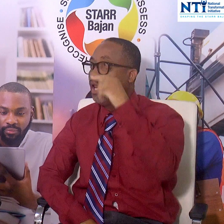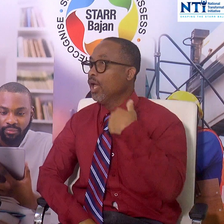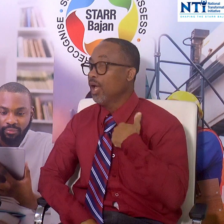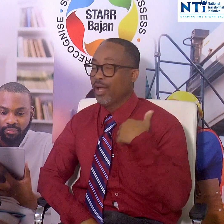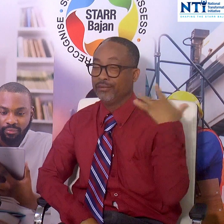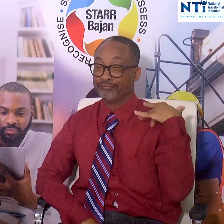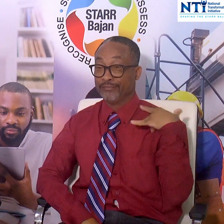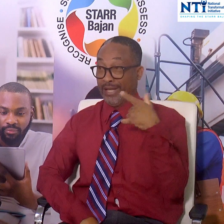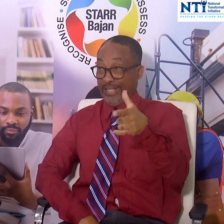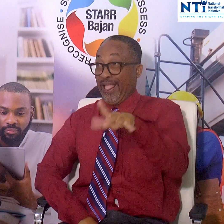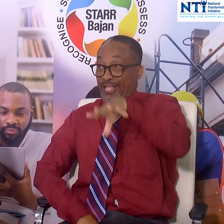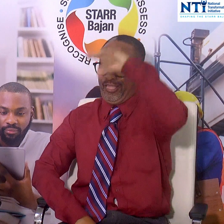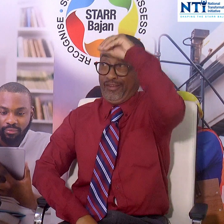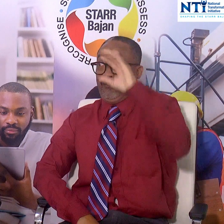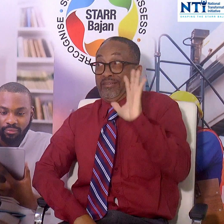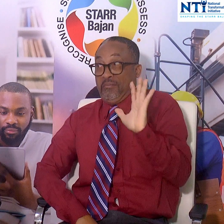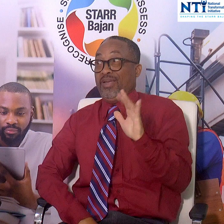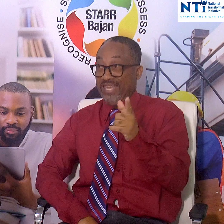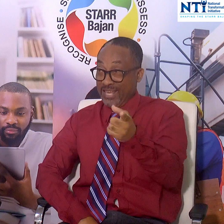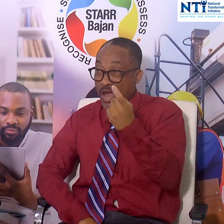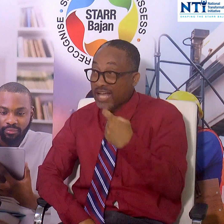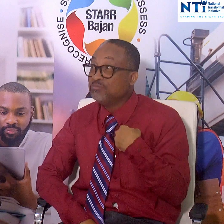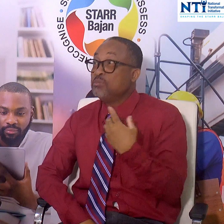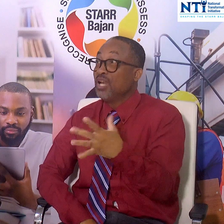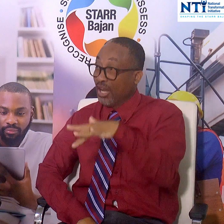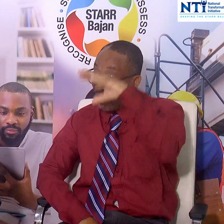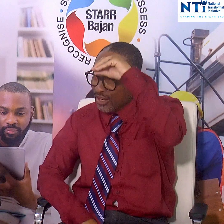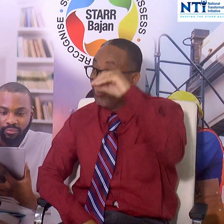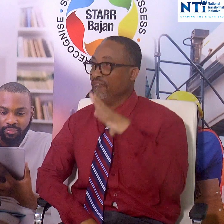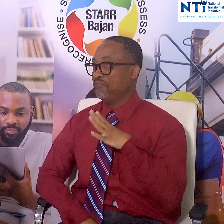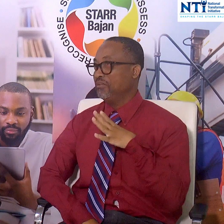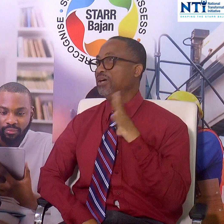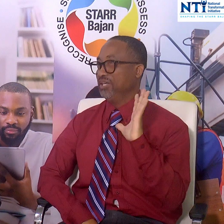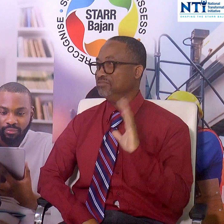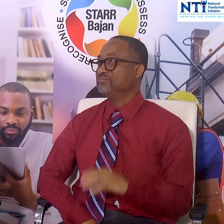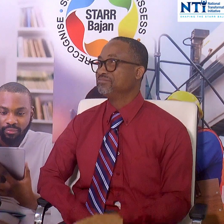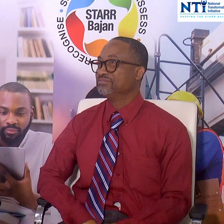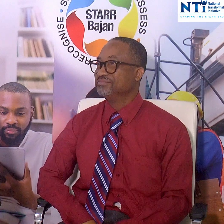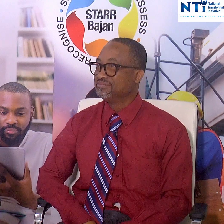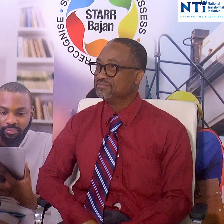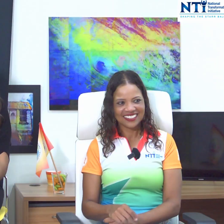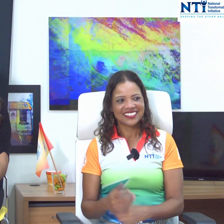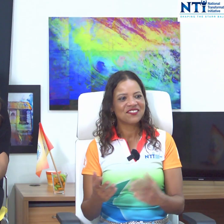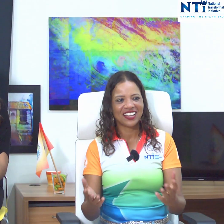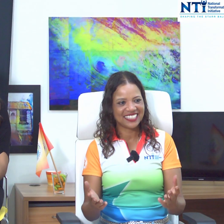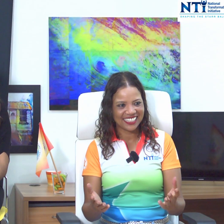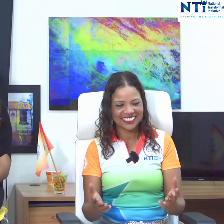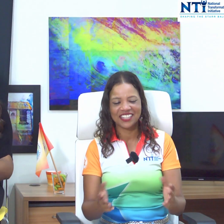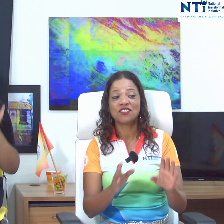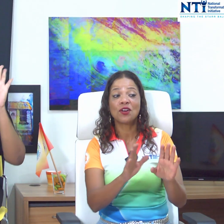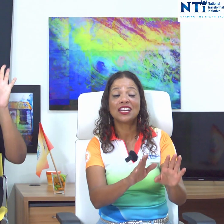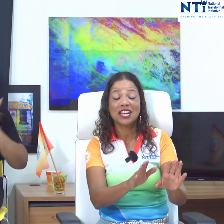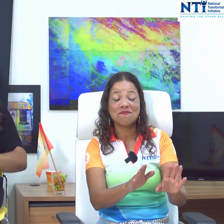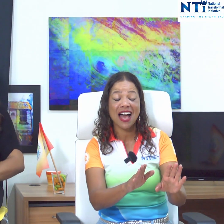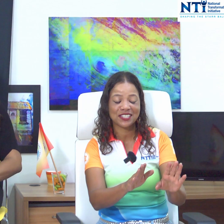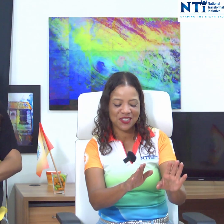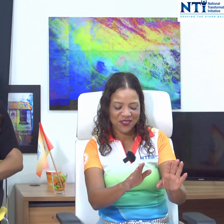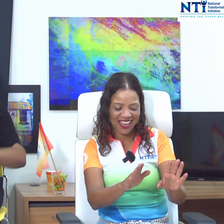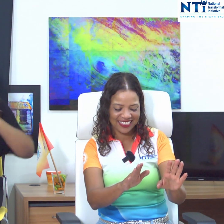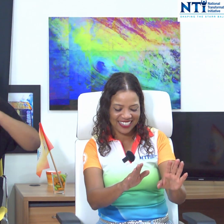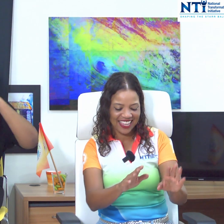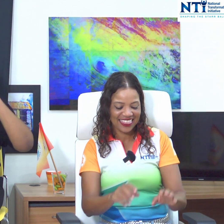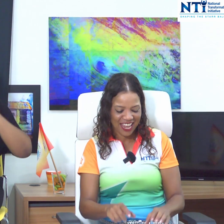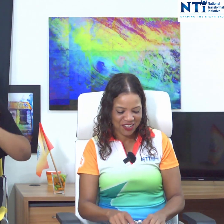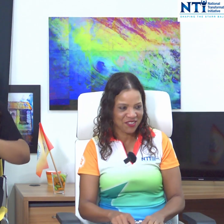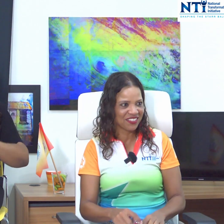language and learn how to communicate with me. And I was like, okay, great, they're learning. And I was fine with that. It's fantastic. We're going to come back to